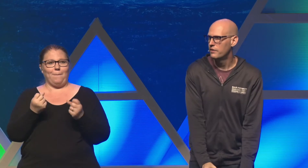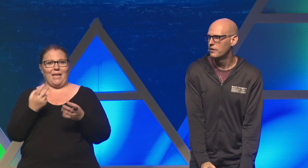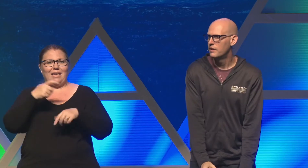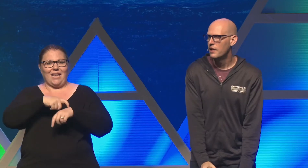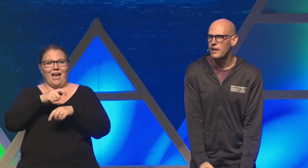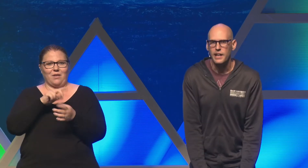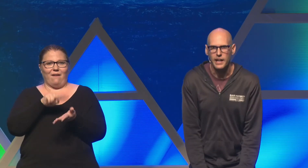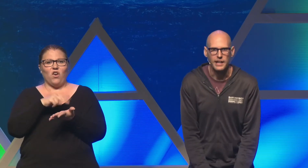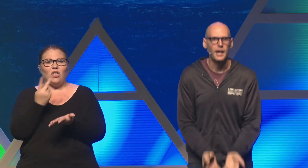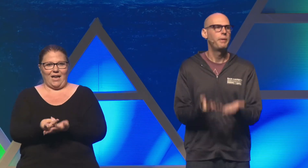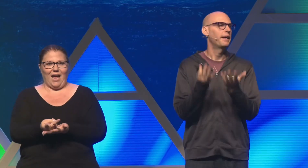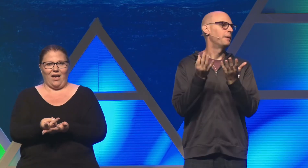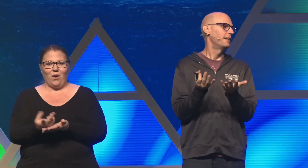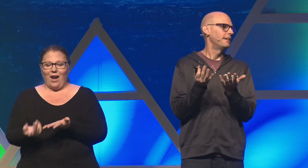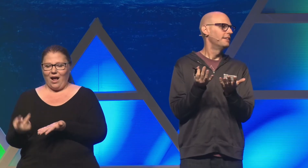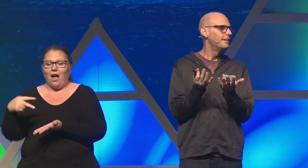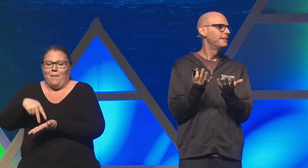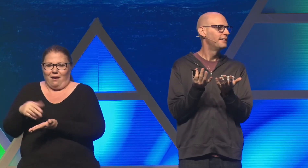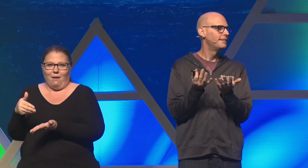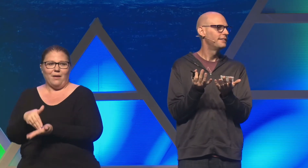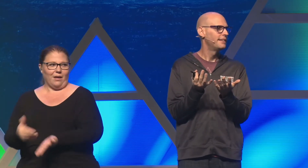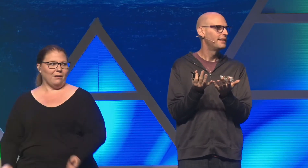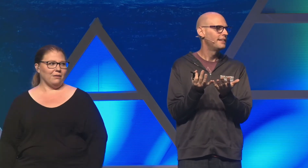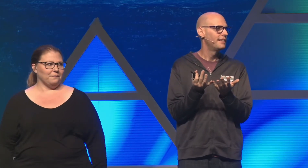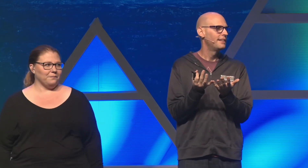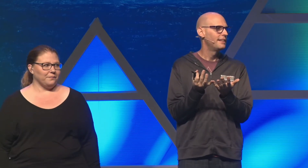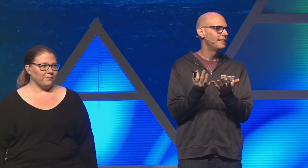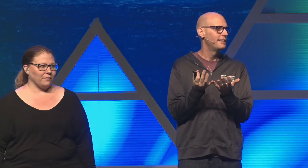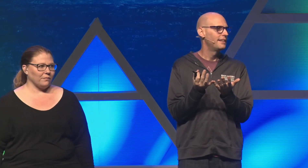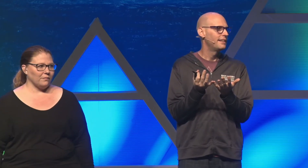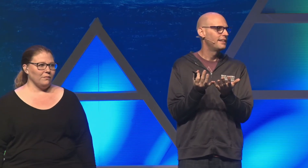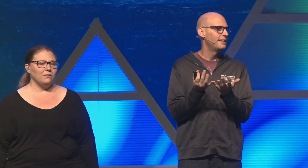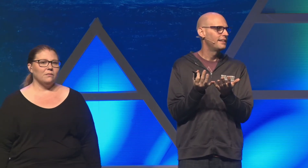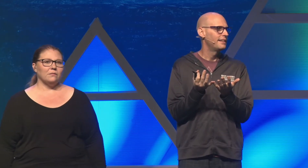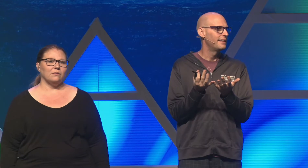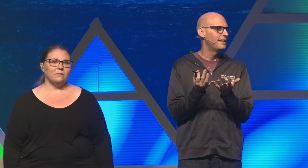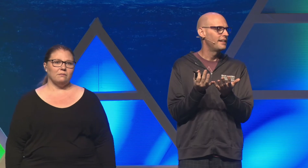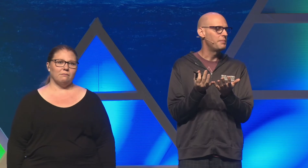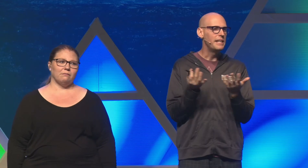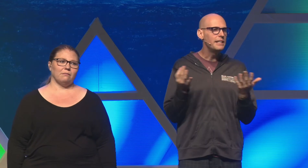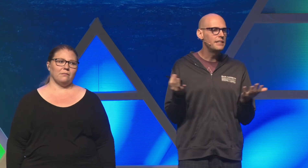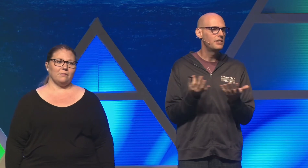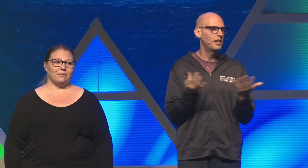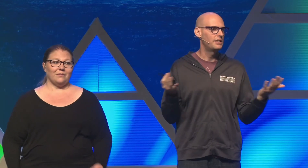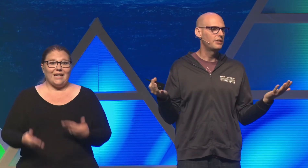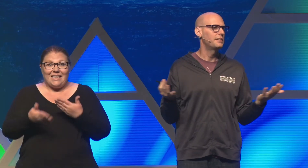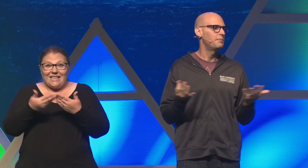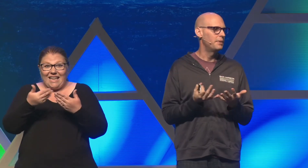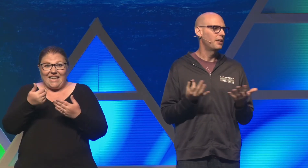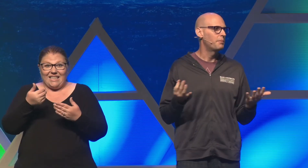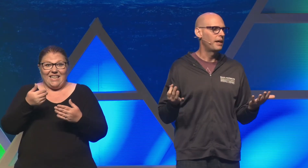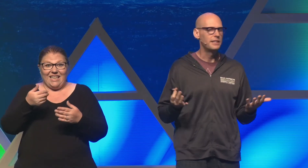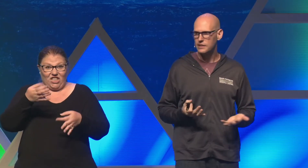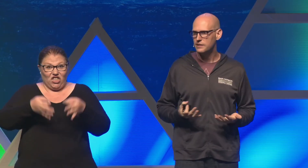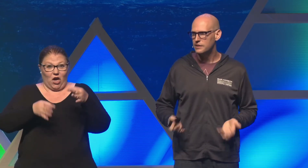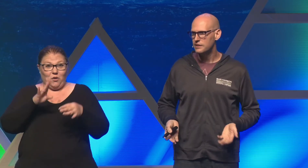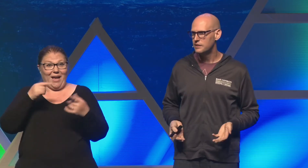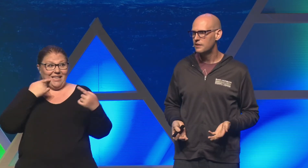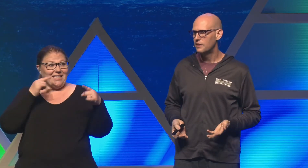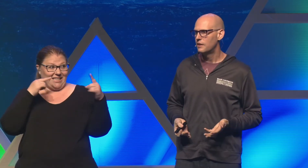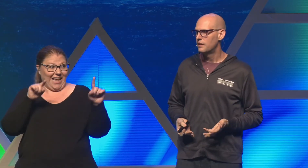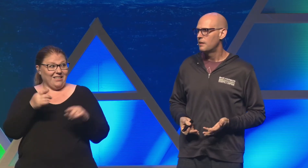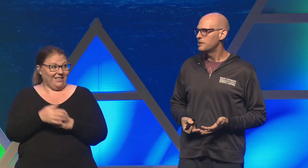down and I got back up again. It'd be easy to judge Nelson Mandela by his